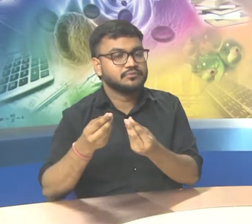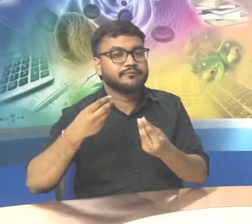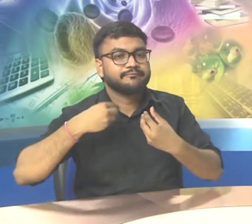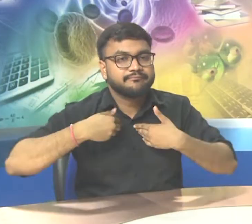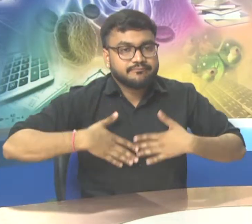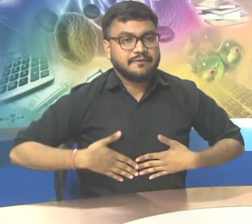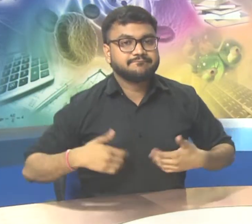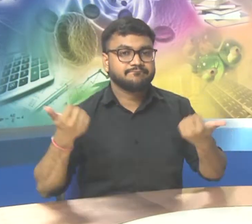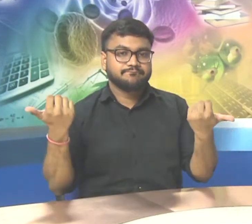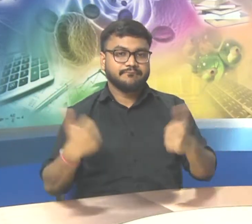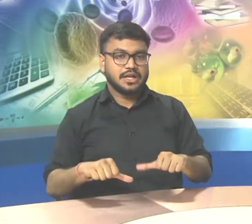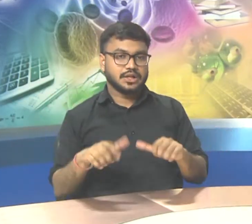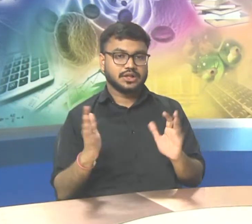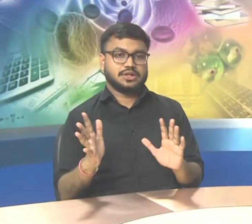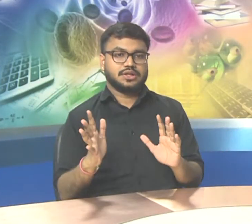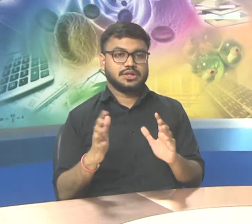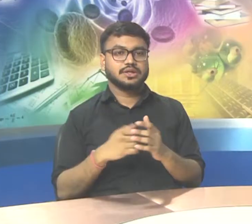our body.